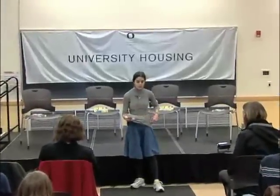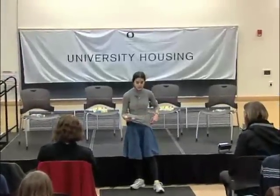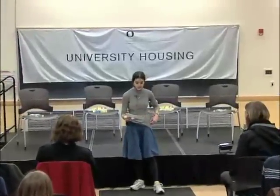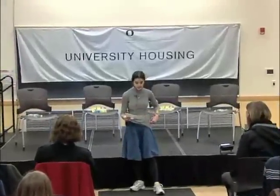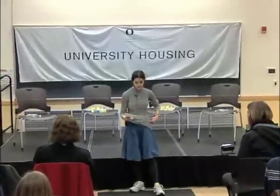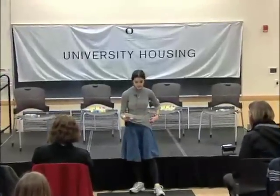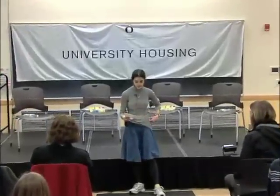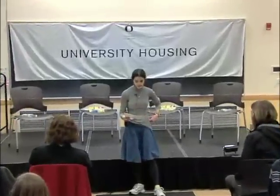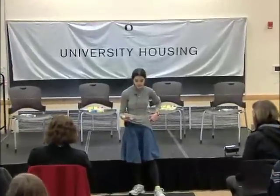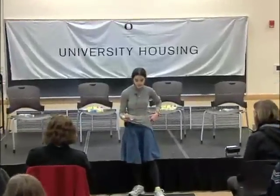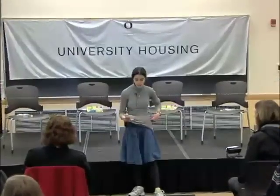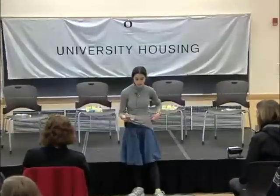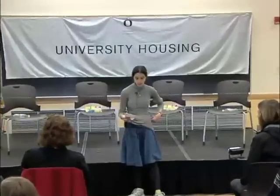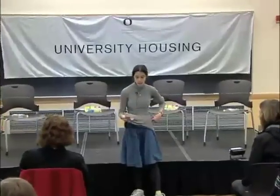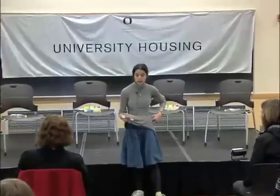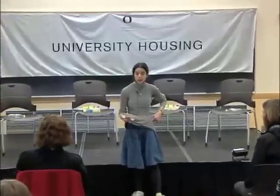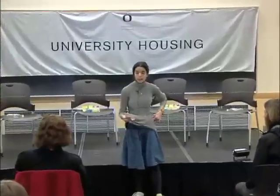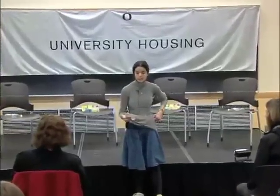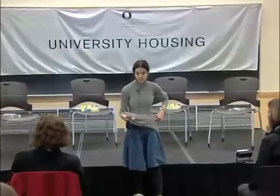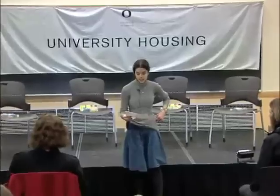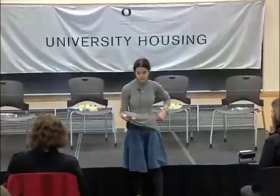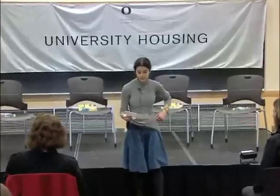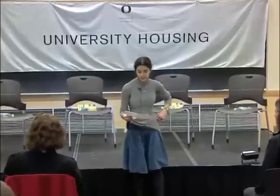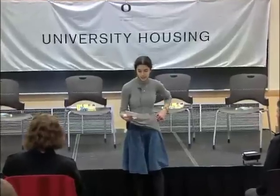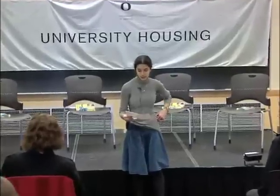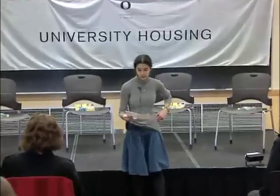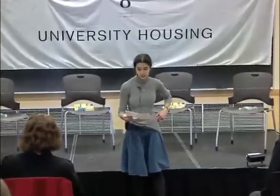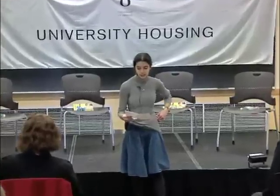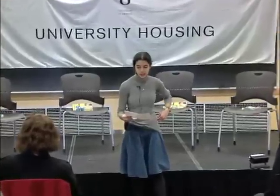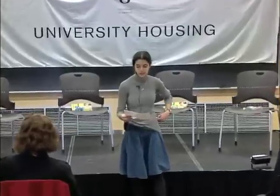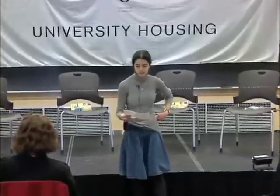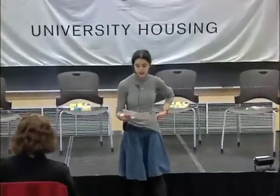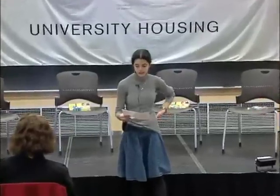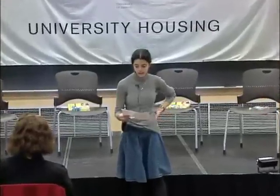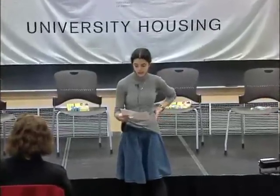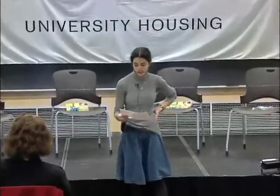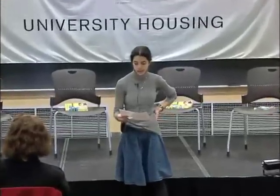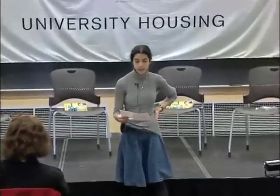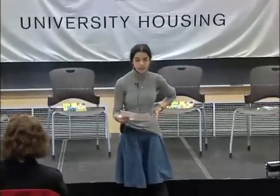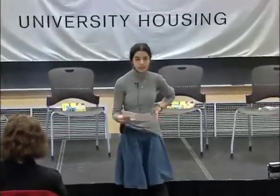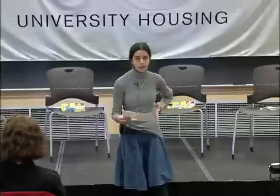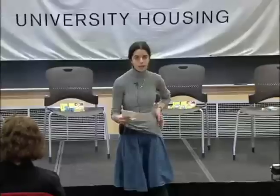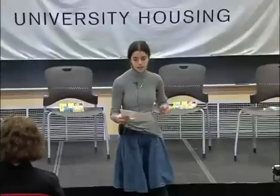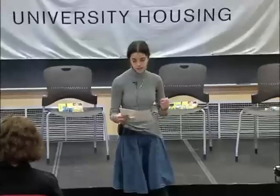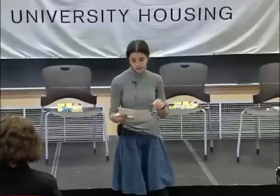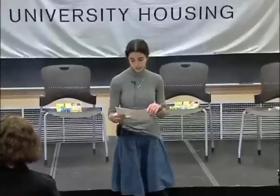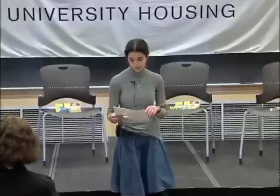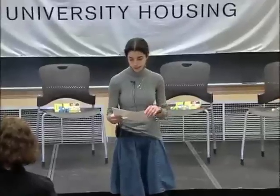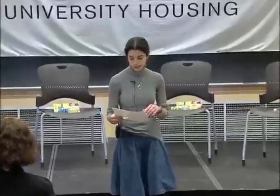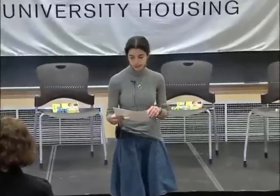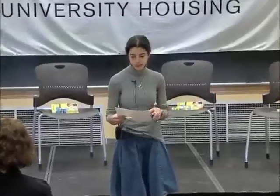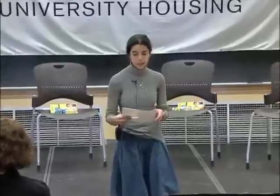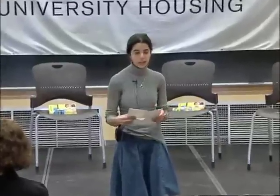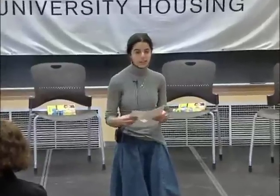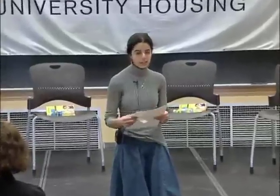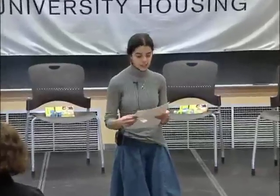halls. The Oregon Brain Tank meets on Tuesdays at 5:30 in the Living and Learning